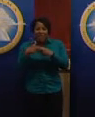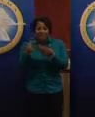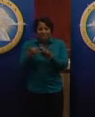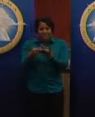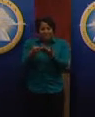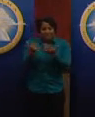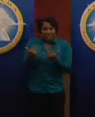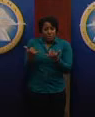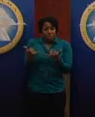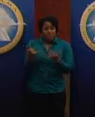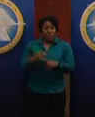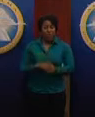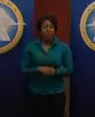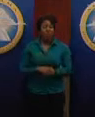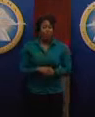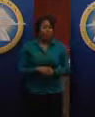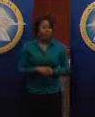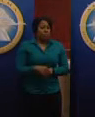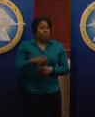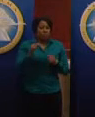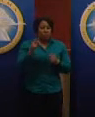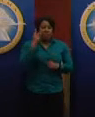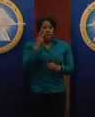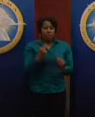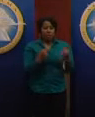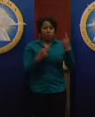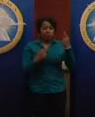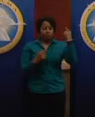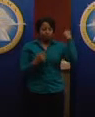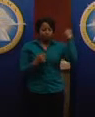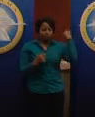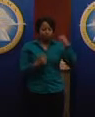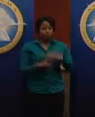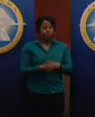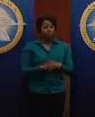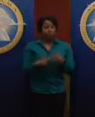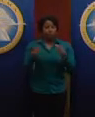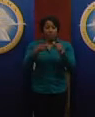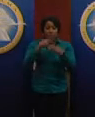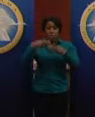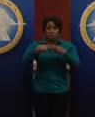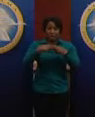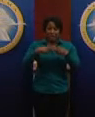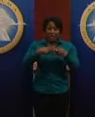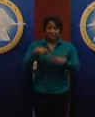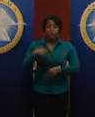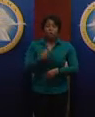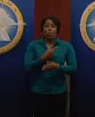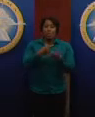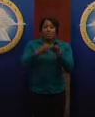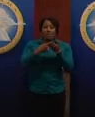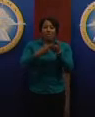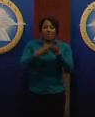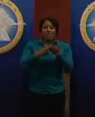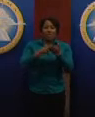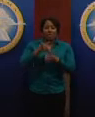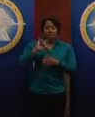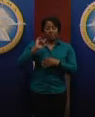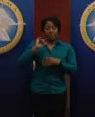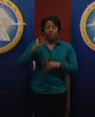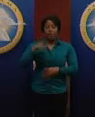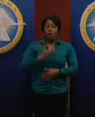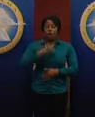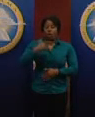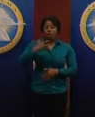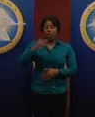morning. And so you see it behind me here. And on the very first slide, we want to talk about what the governance structure and